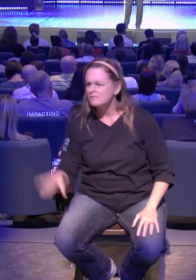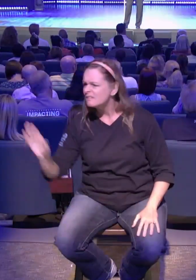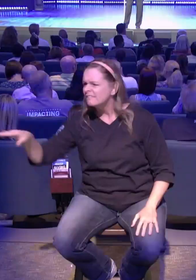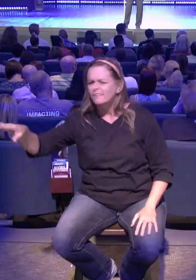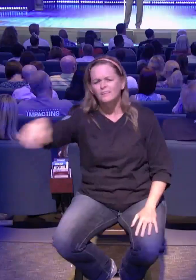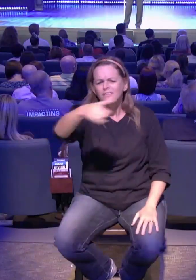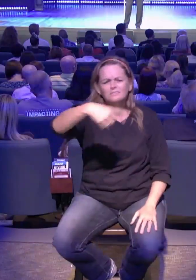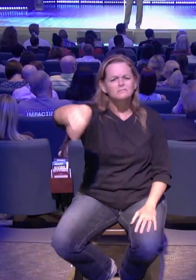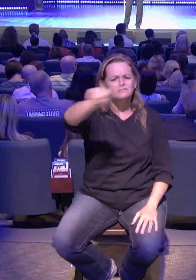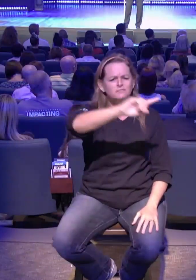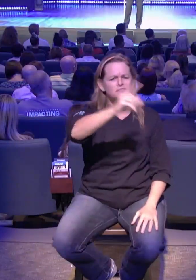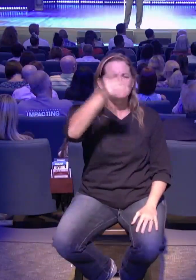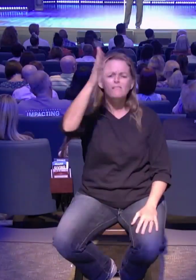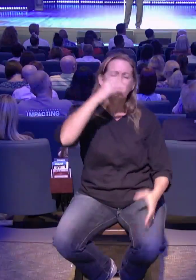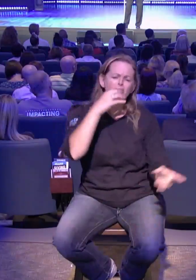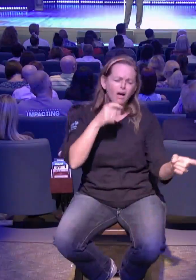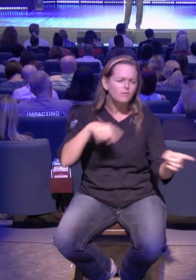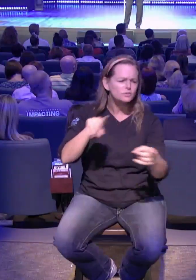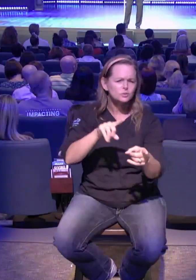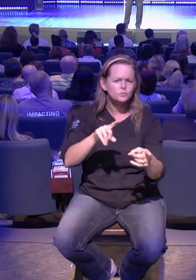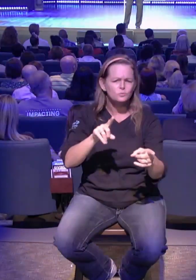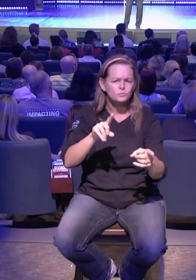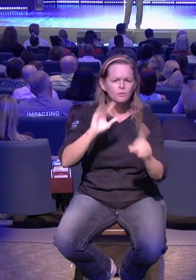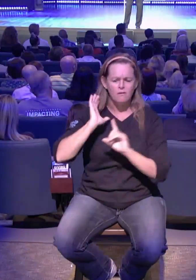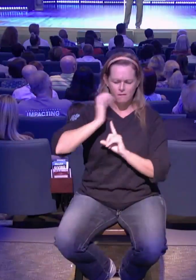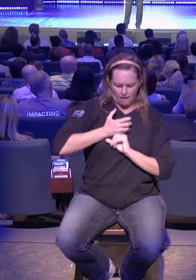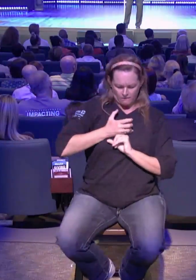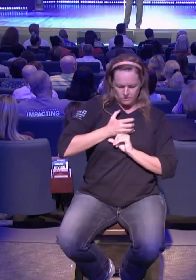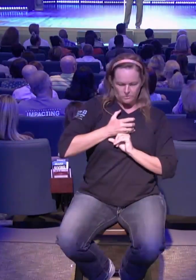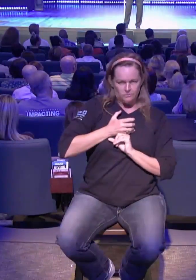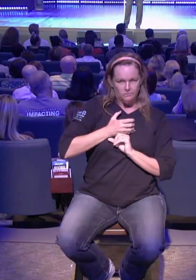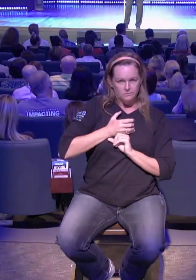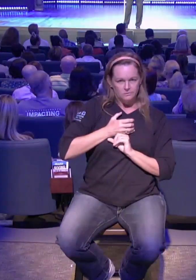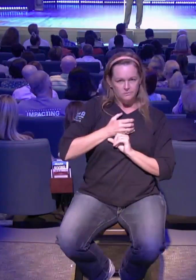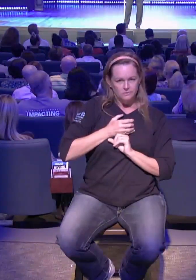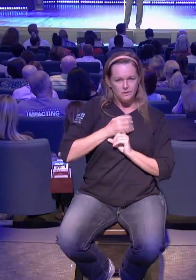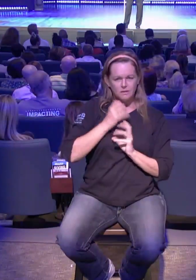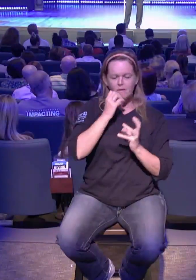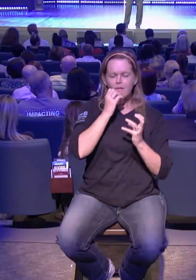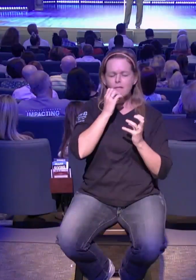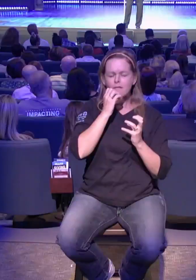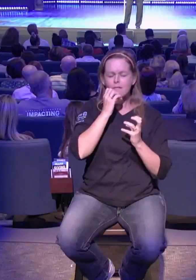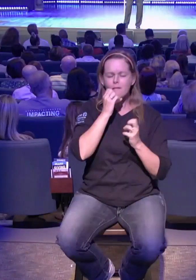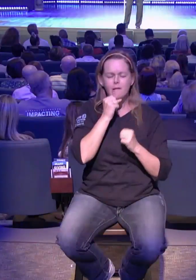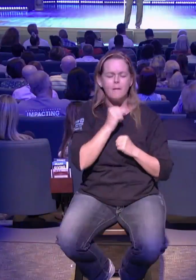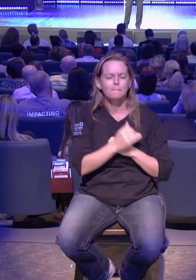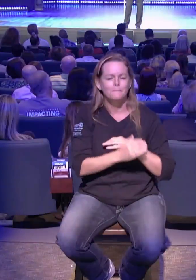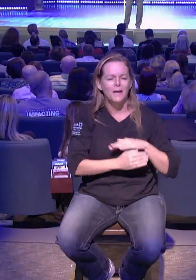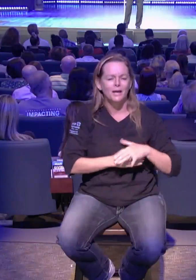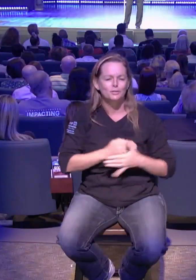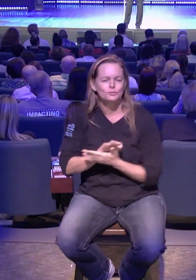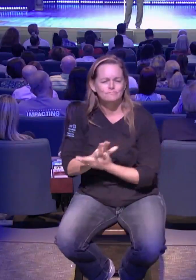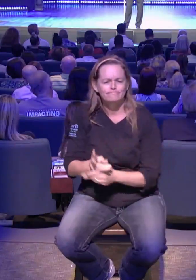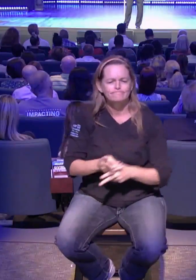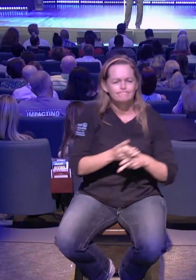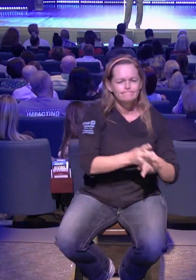and dearly loved, clothe yourself with compassion.